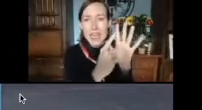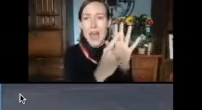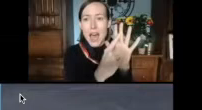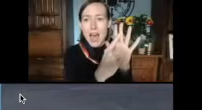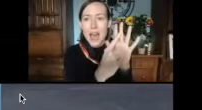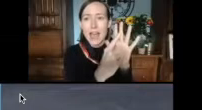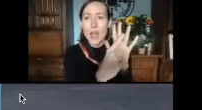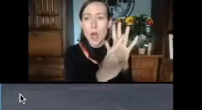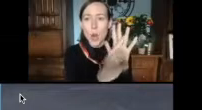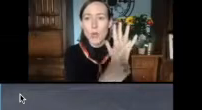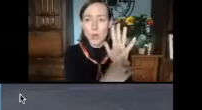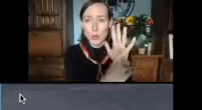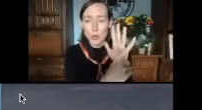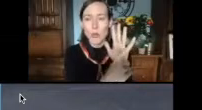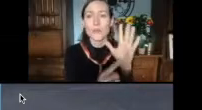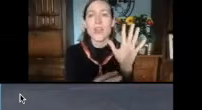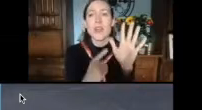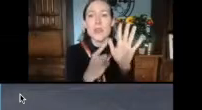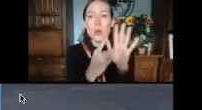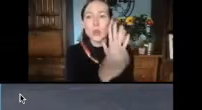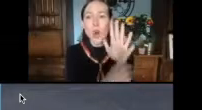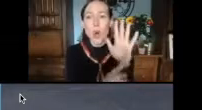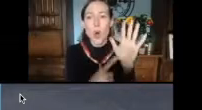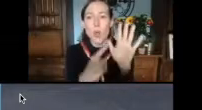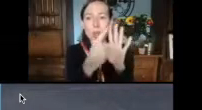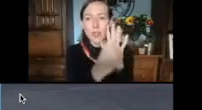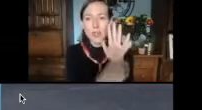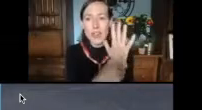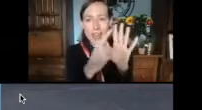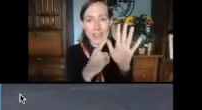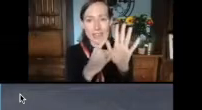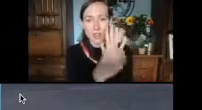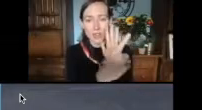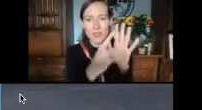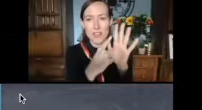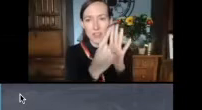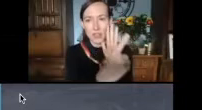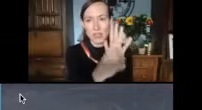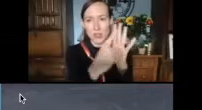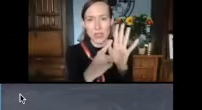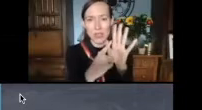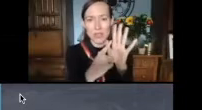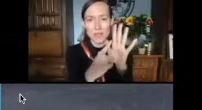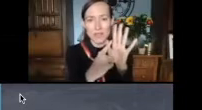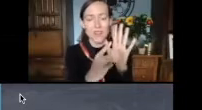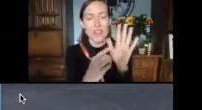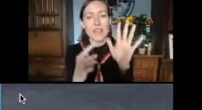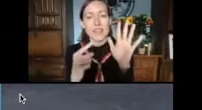E, I, O, U. Those are all on your hand, on your fingers,